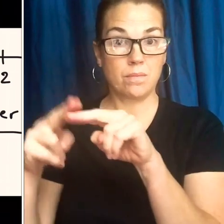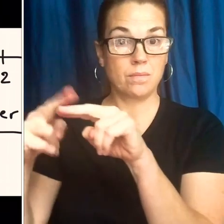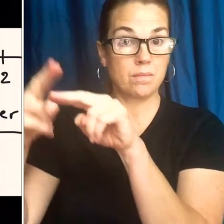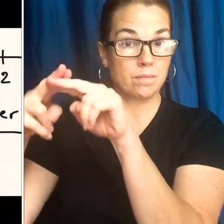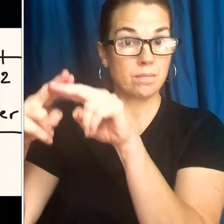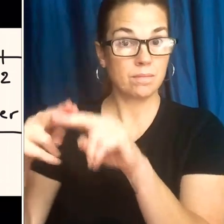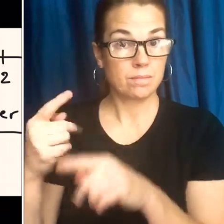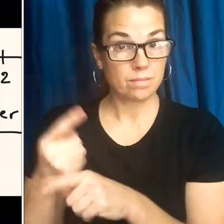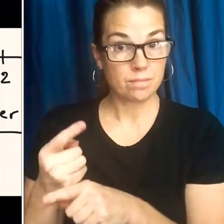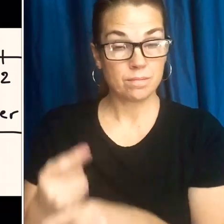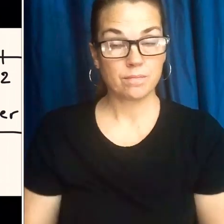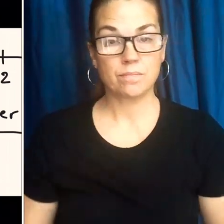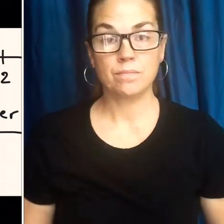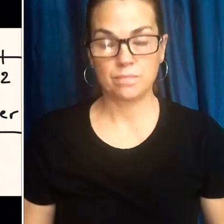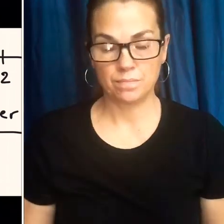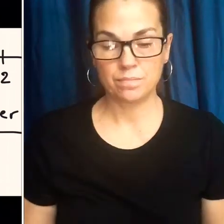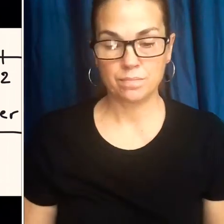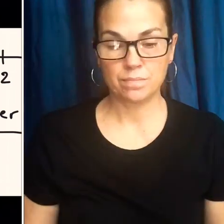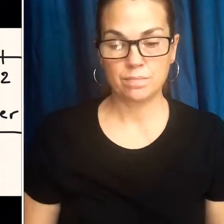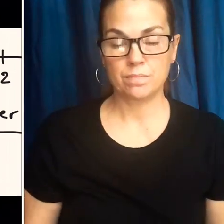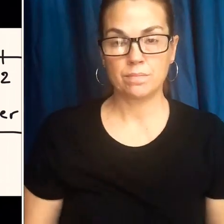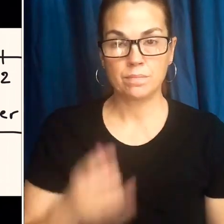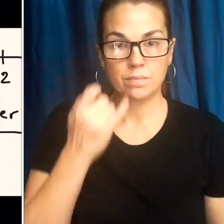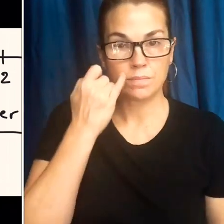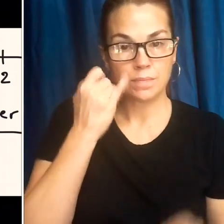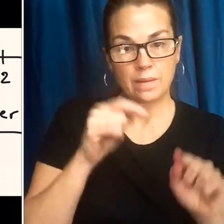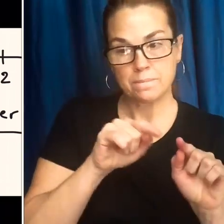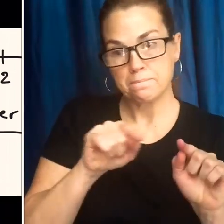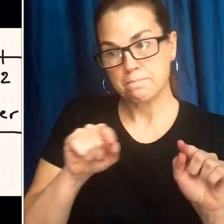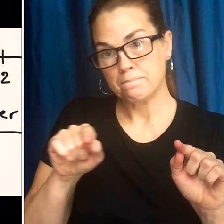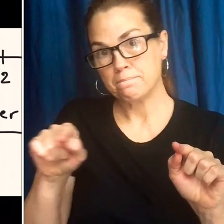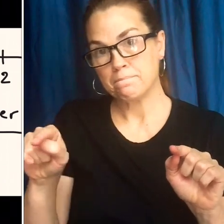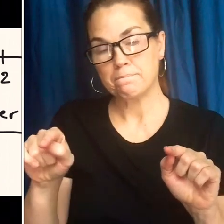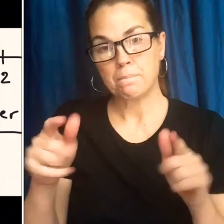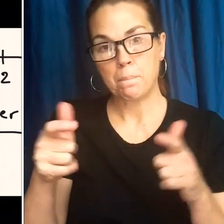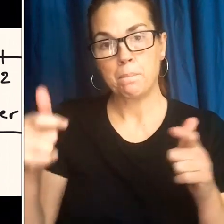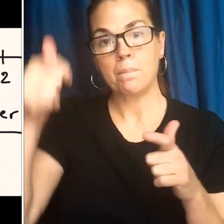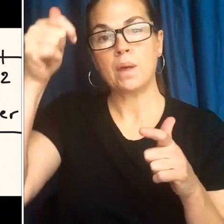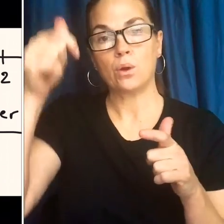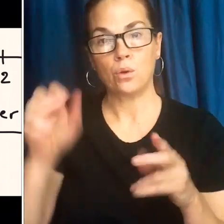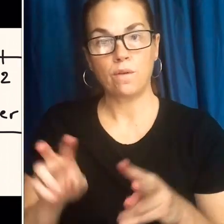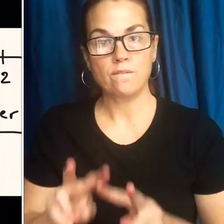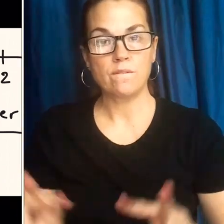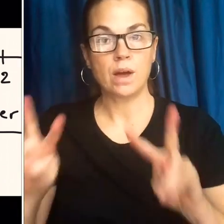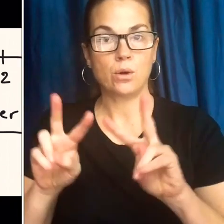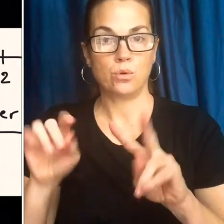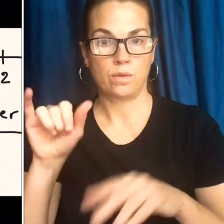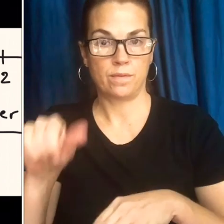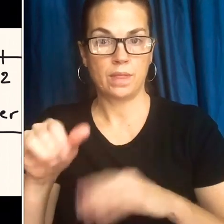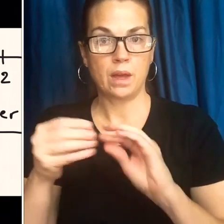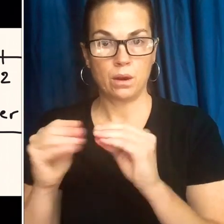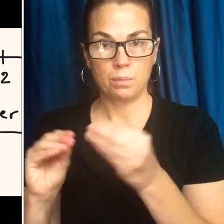that number. We also know that as we move left, we